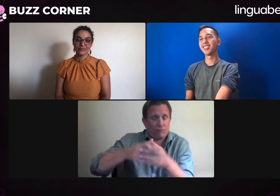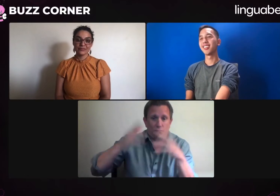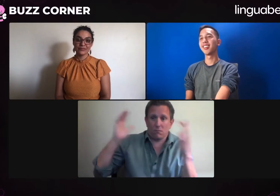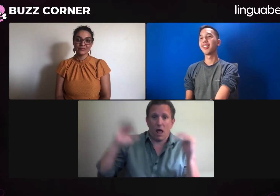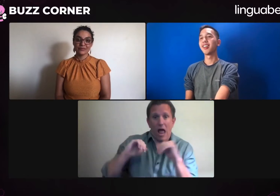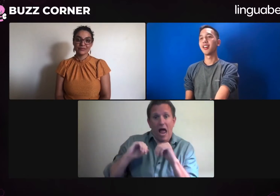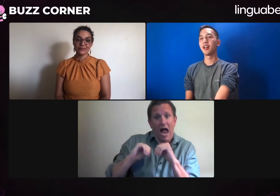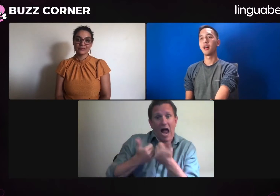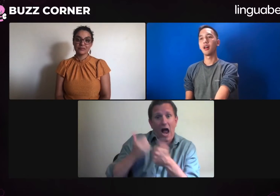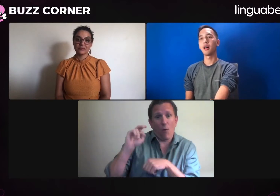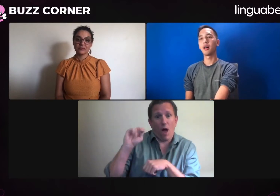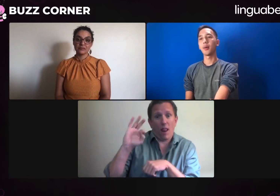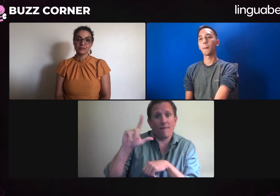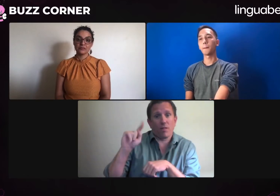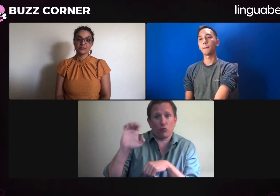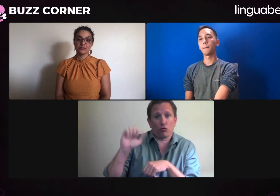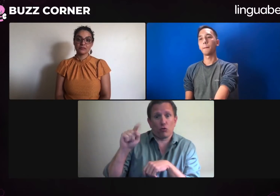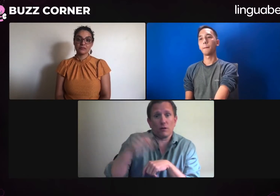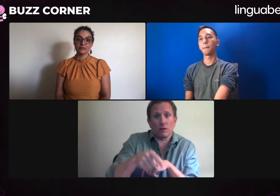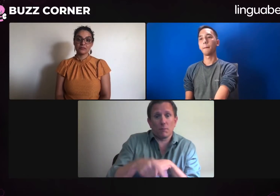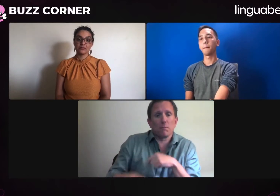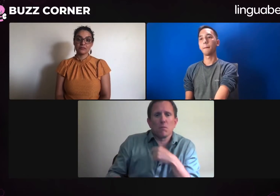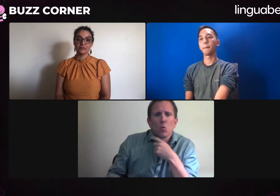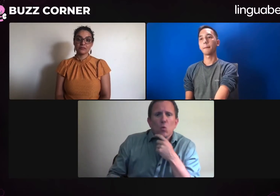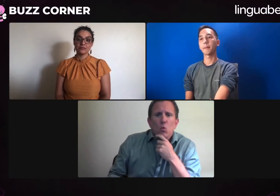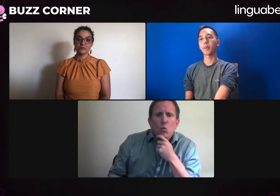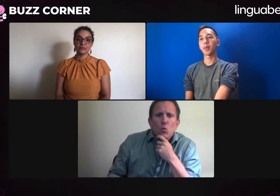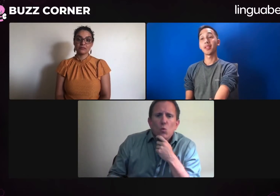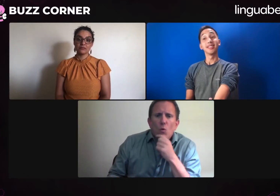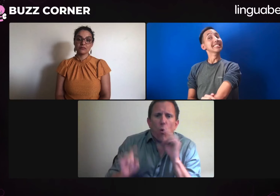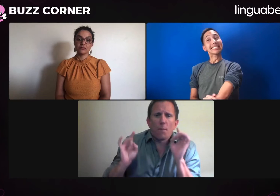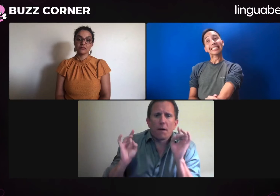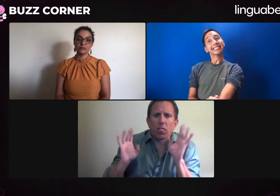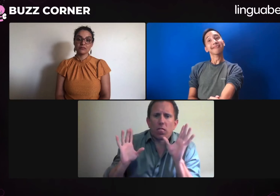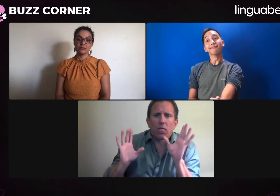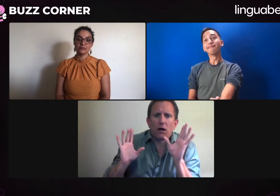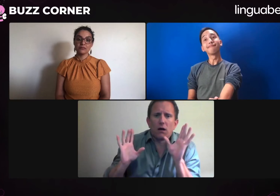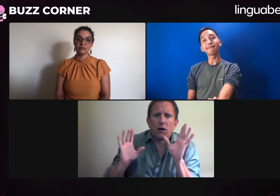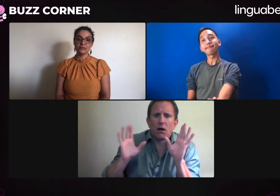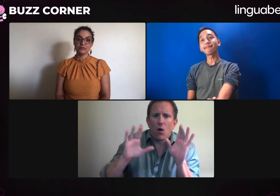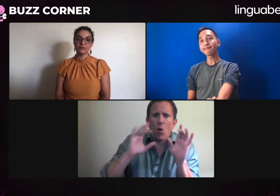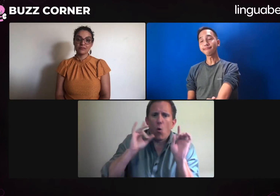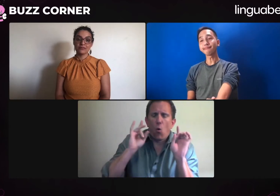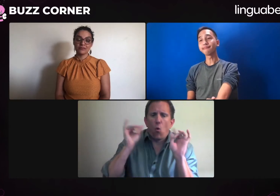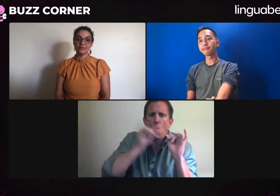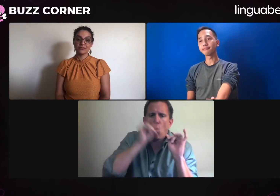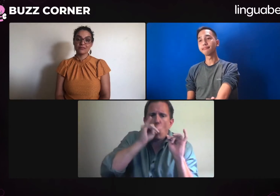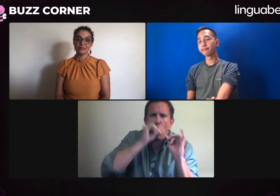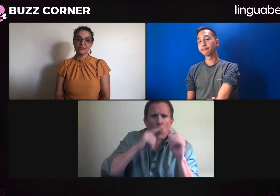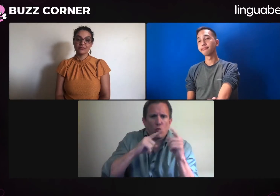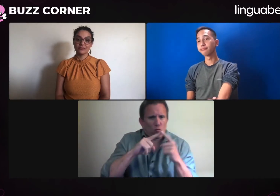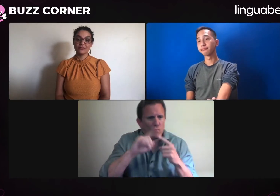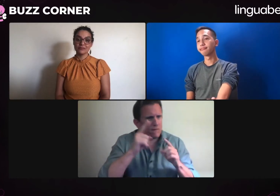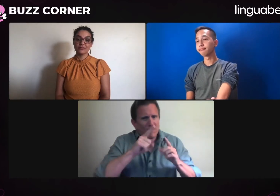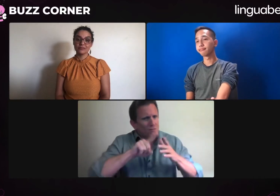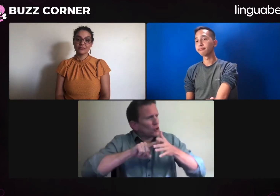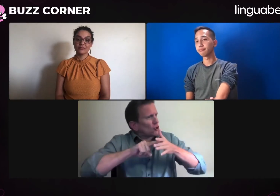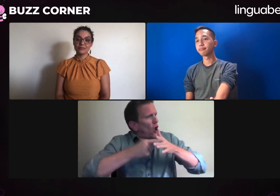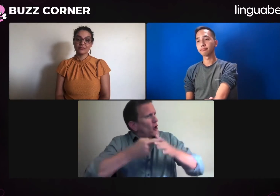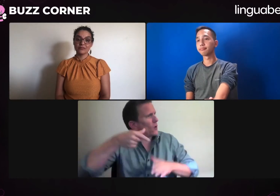Yes. And so he kneeled during the national anthem, and how he was treated by the NFL